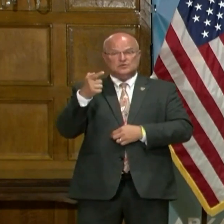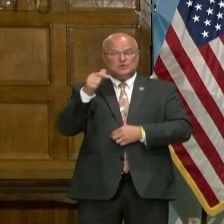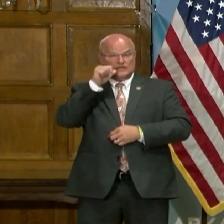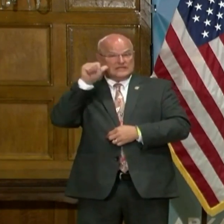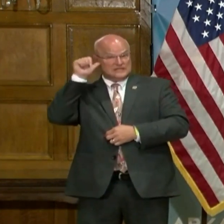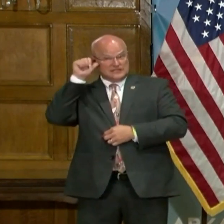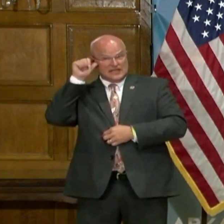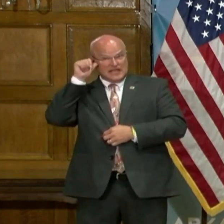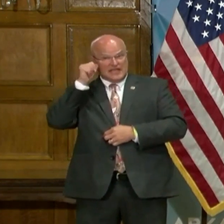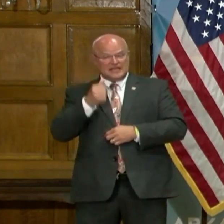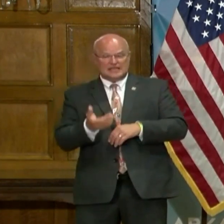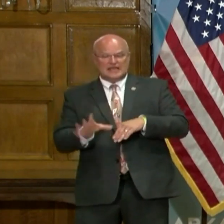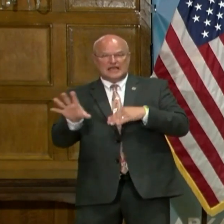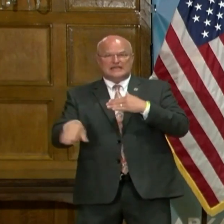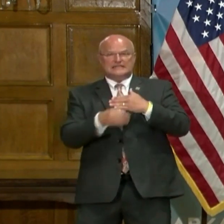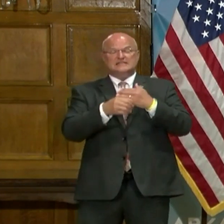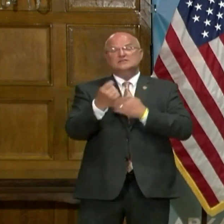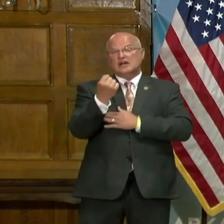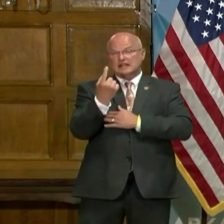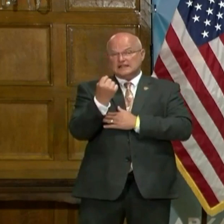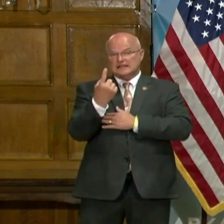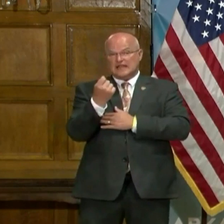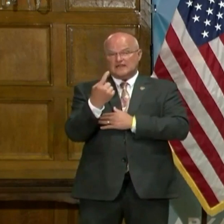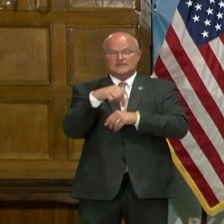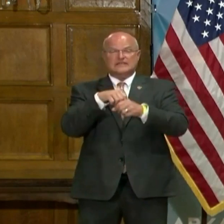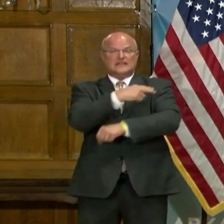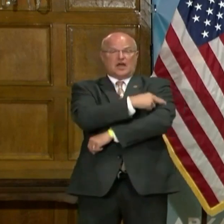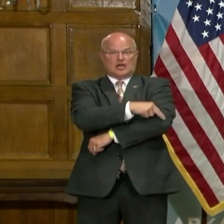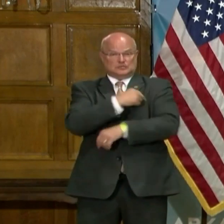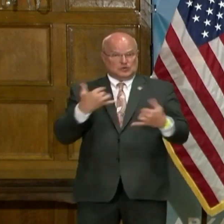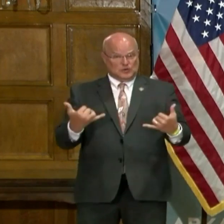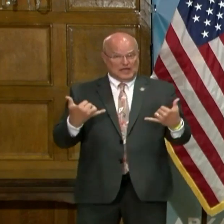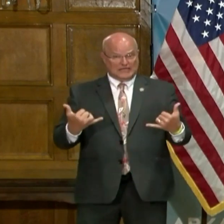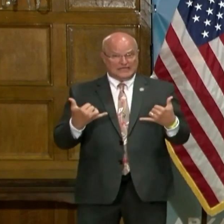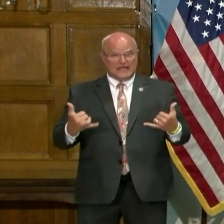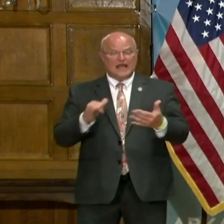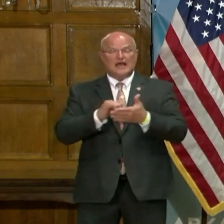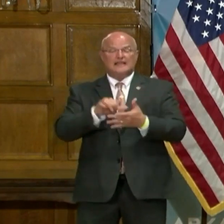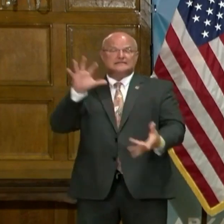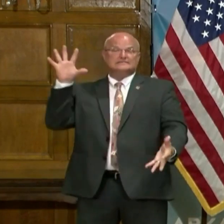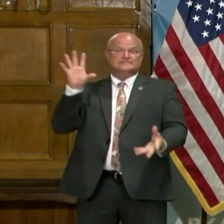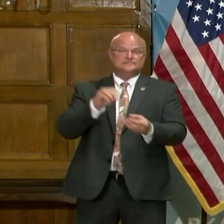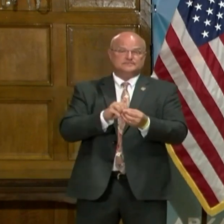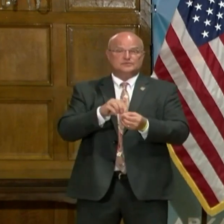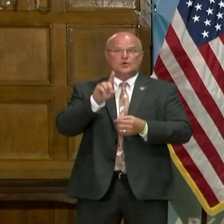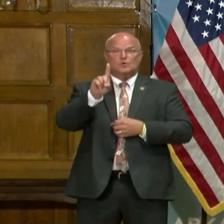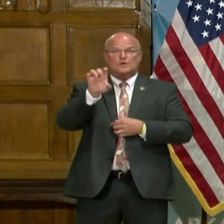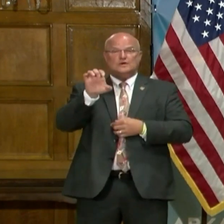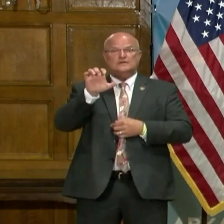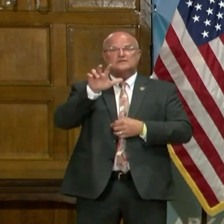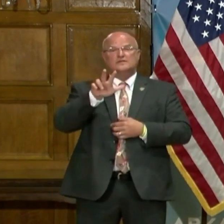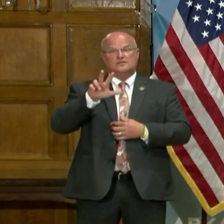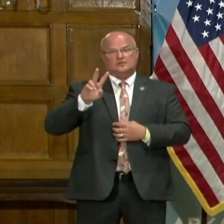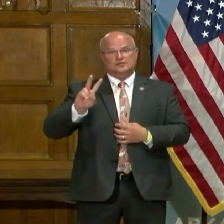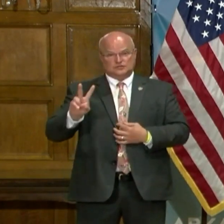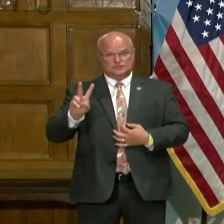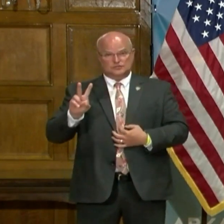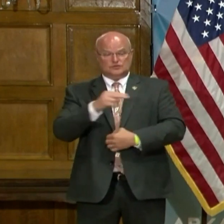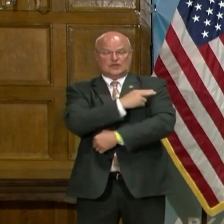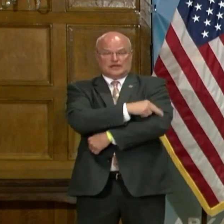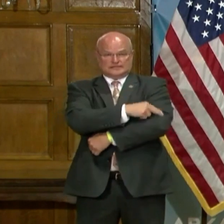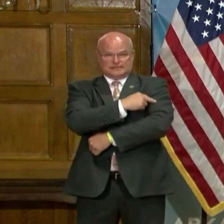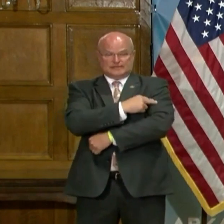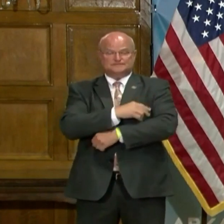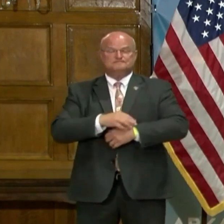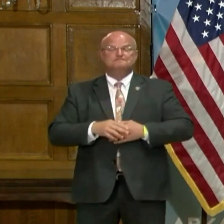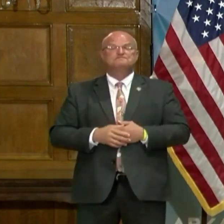yesterday. We have an additional 11 that are hospitalized. That brings us to 132. In